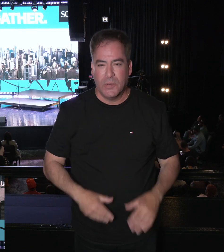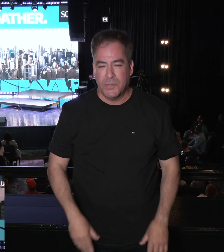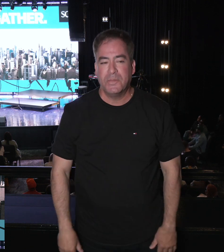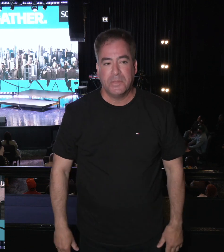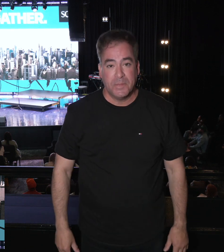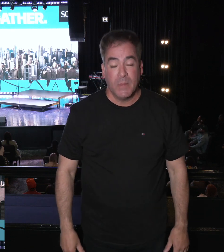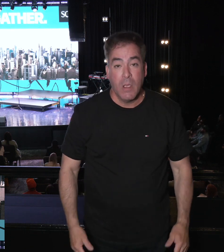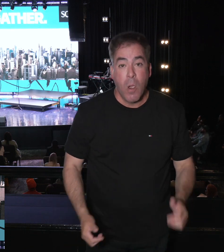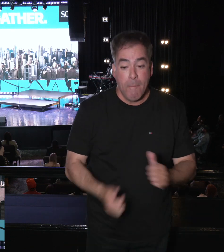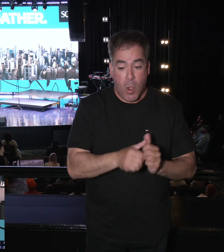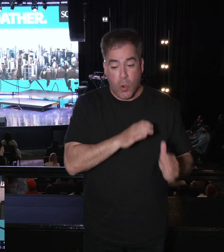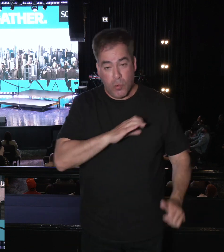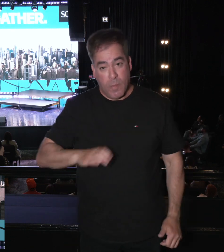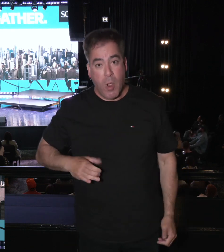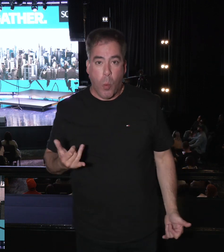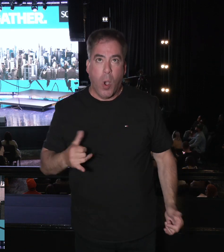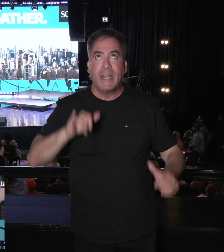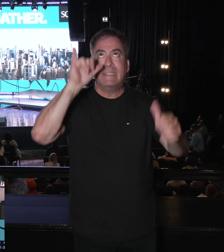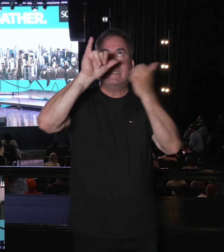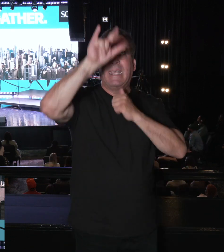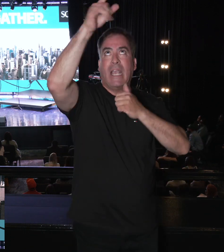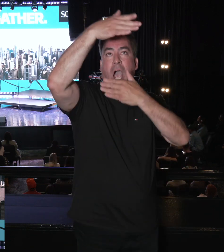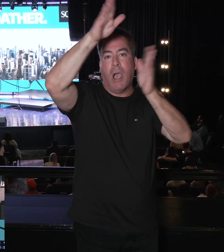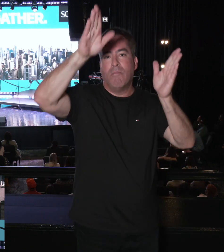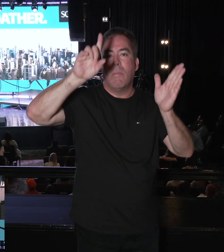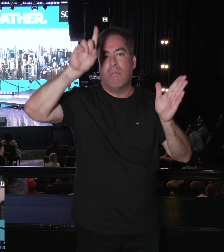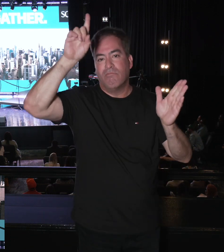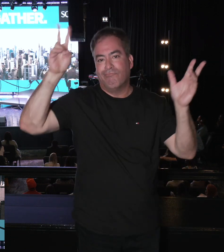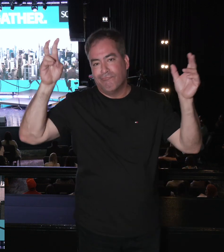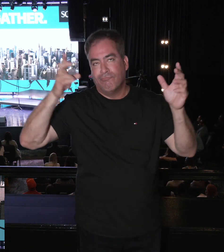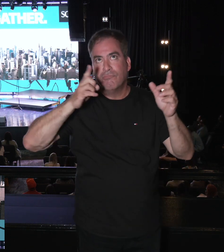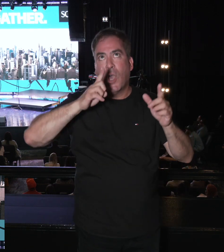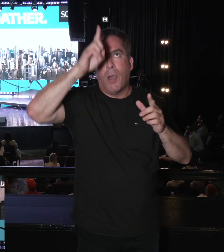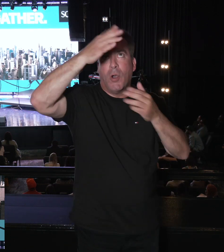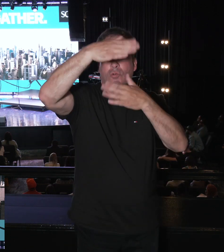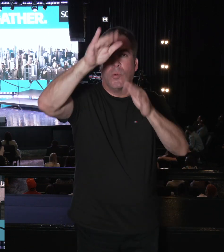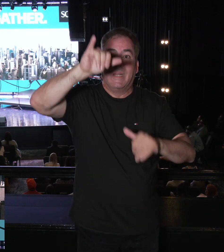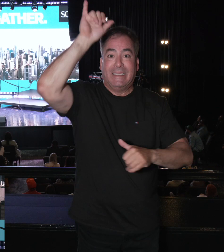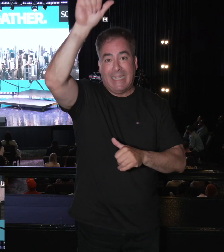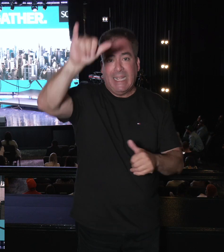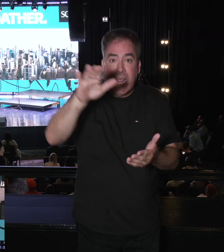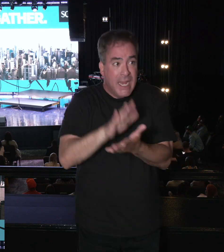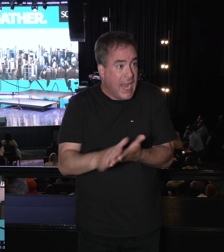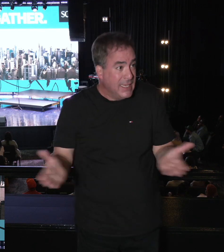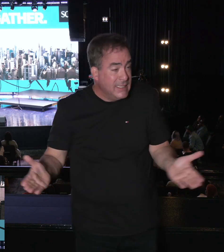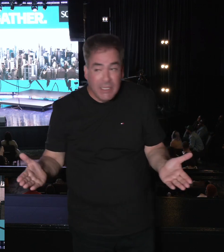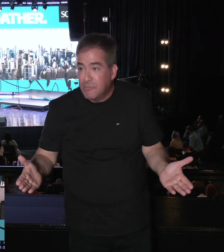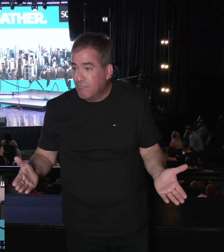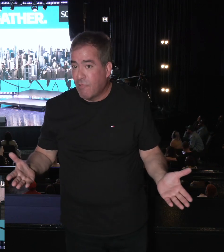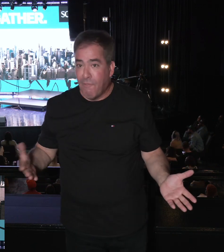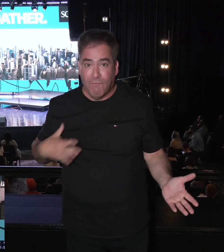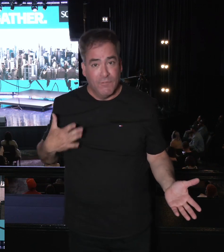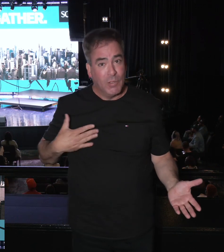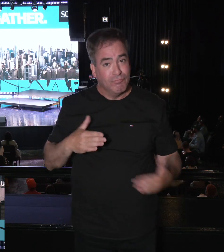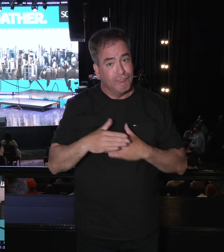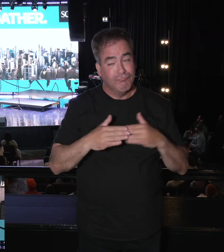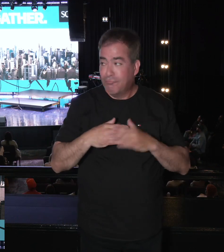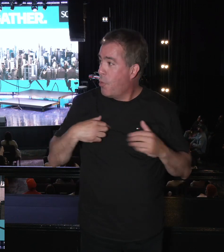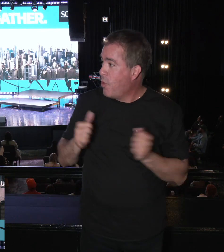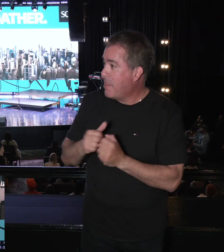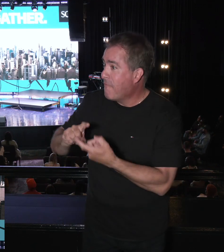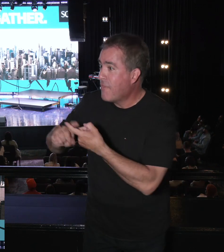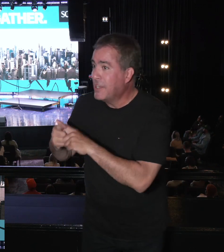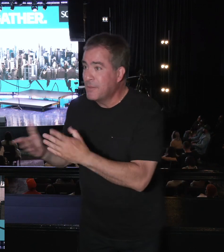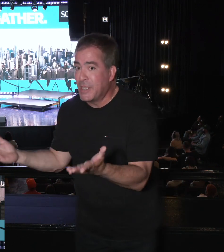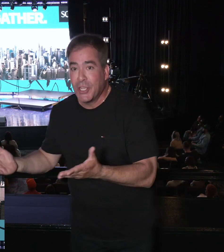Now, most Christians, they want to stay in the upper room. It's safe where the presence is. It's nice in here. It's cozy in here. I'm with my friends nestled